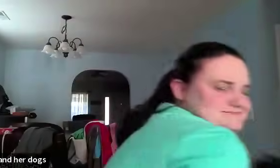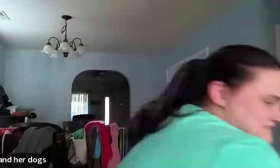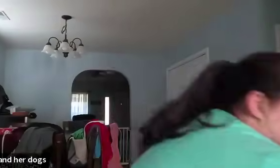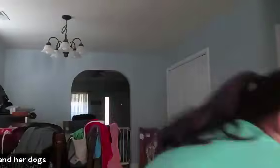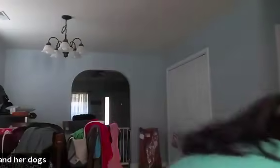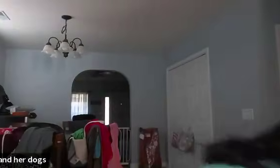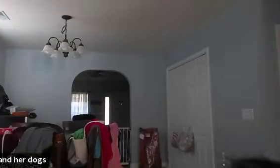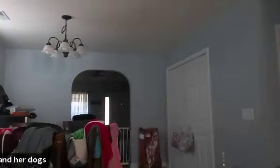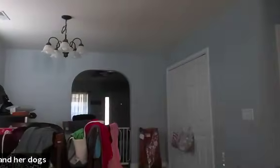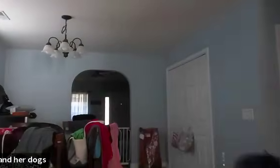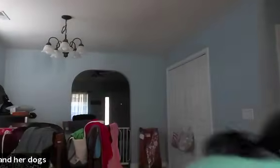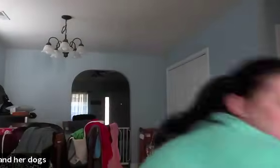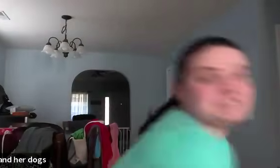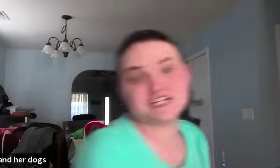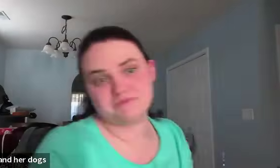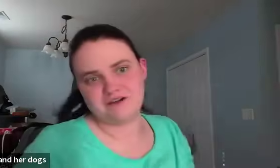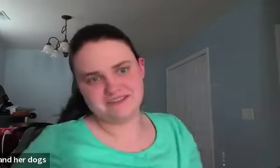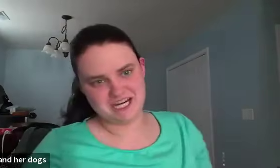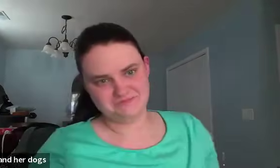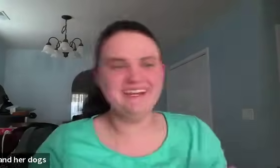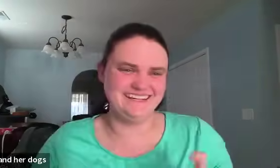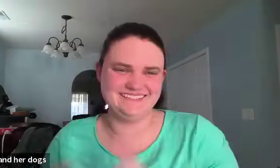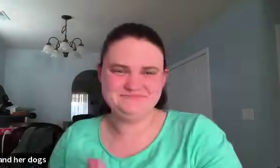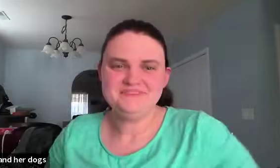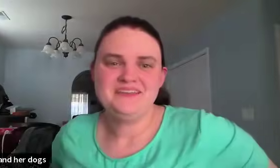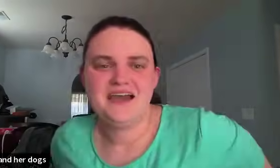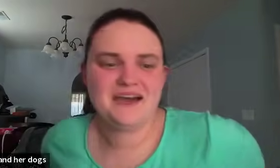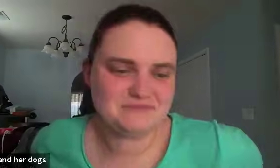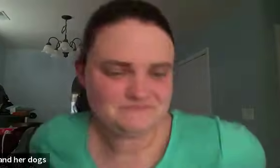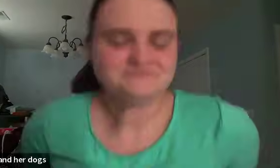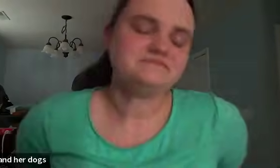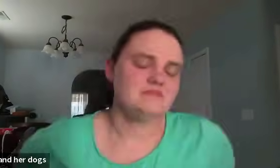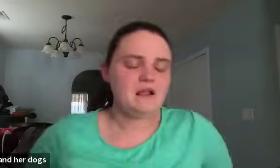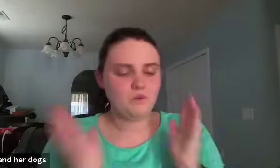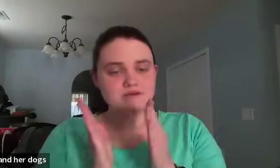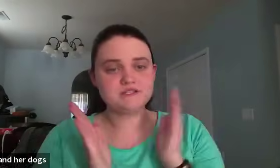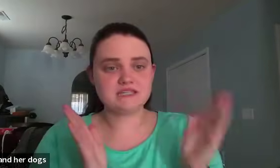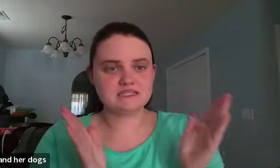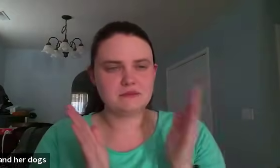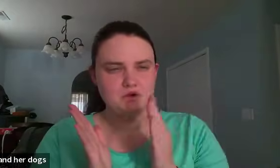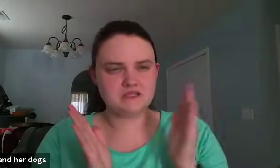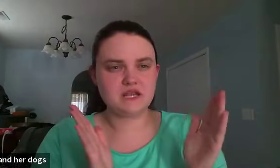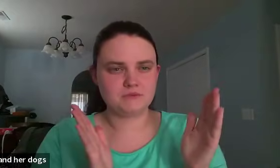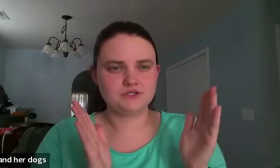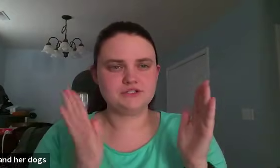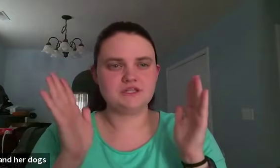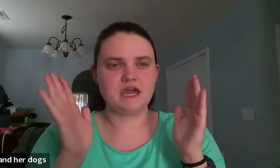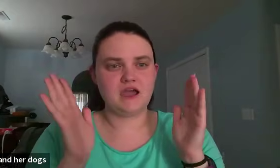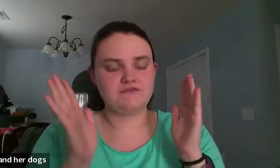I'm trying to make sure she does not jump off the chair. Um, what I was going to say is that most of the numbers that have